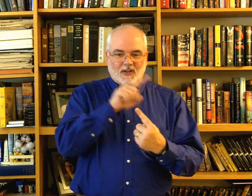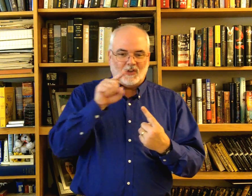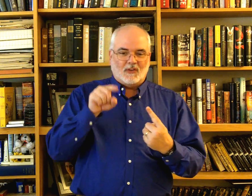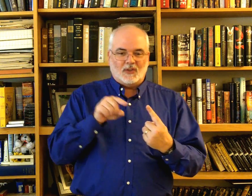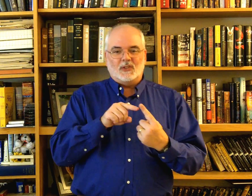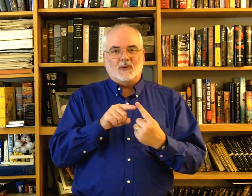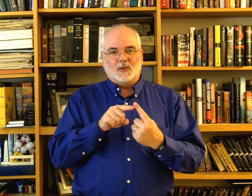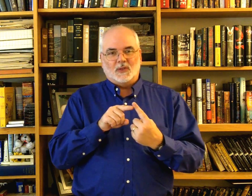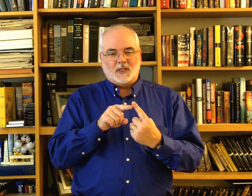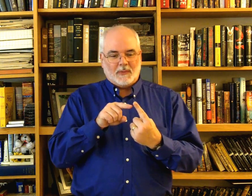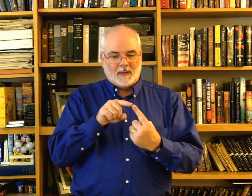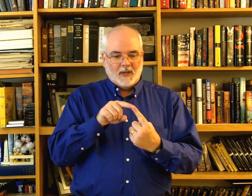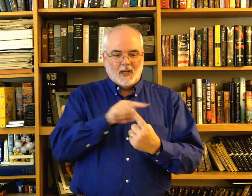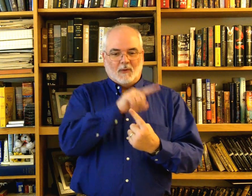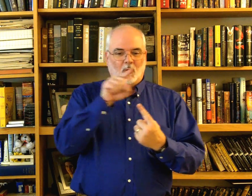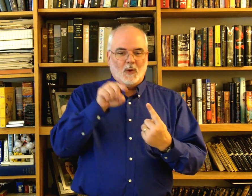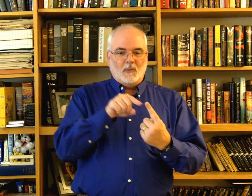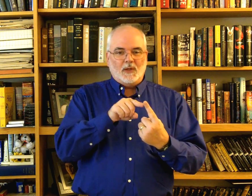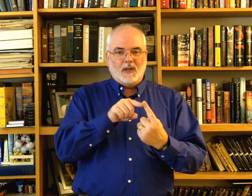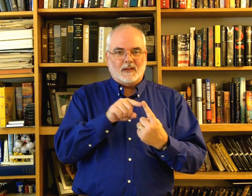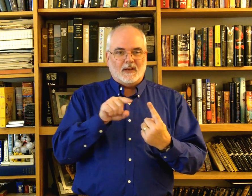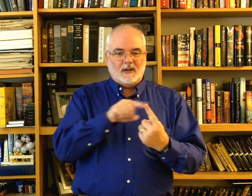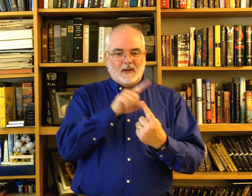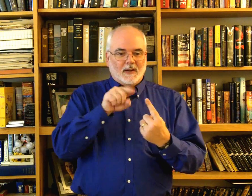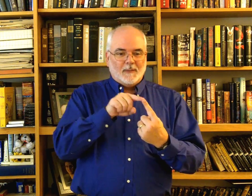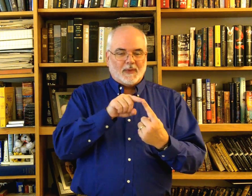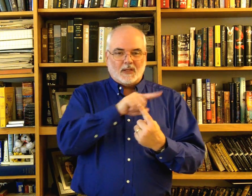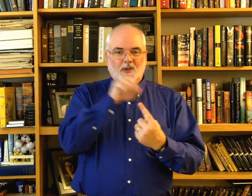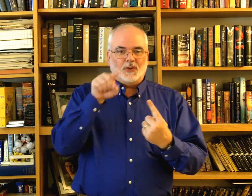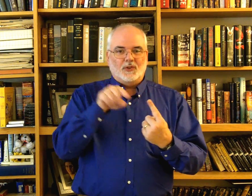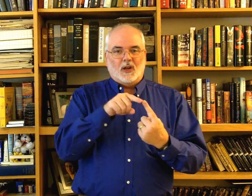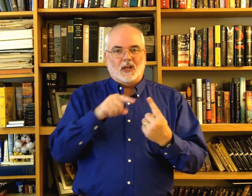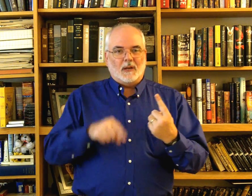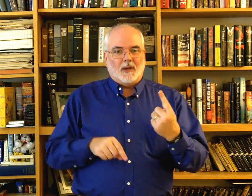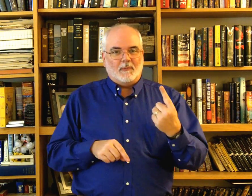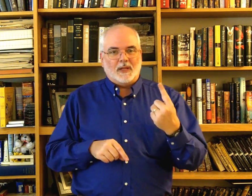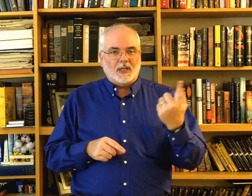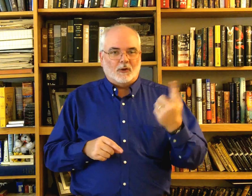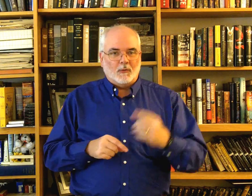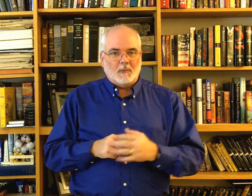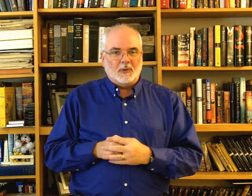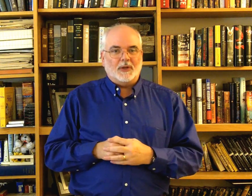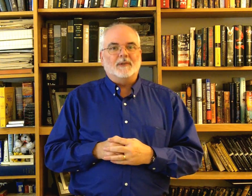of a Tootsie Roll Tootsie Pop. But when will you get there? So you just draw a lollipop. That's how it works.